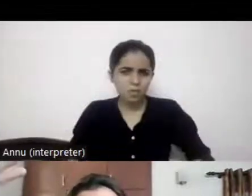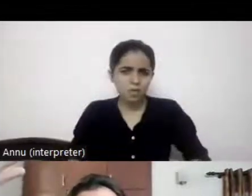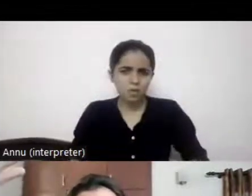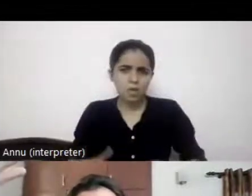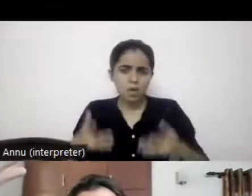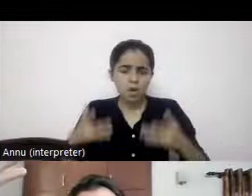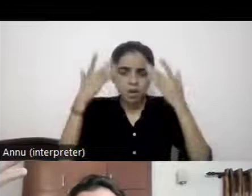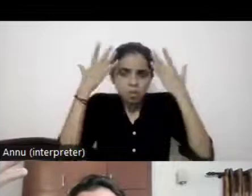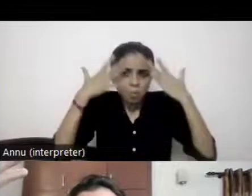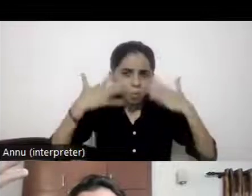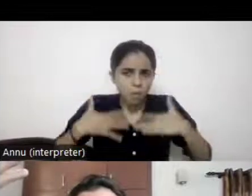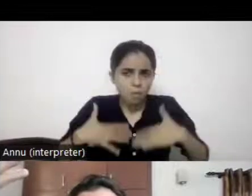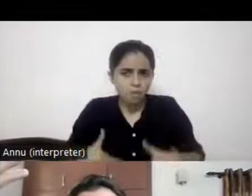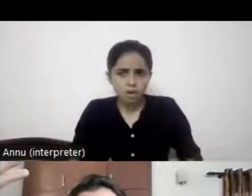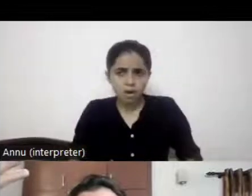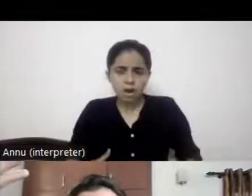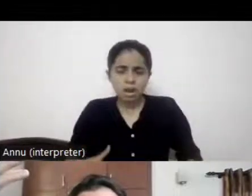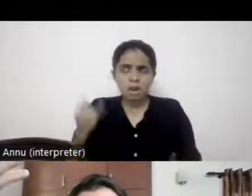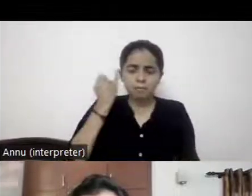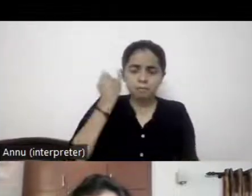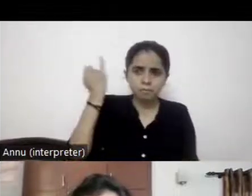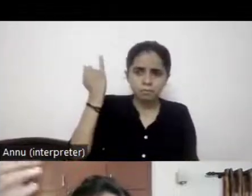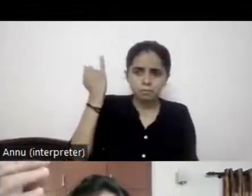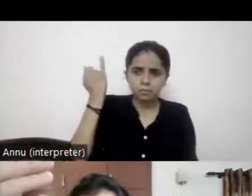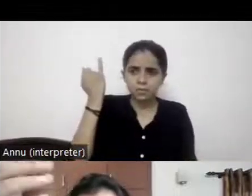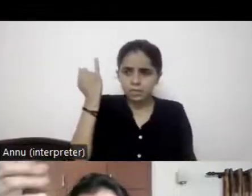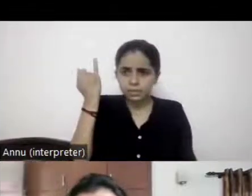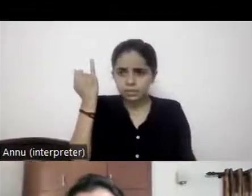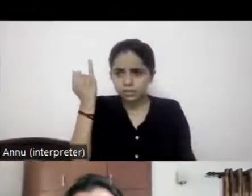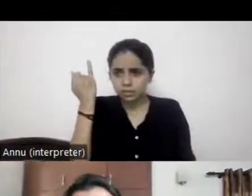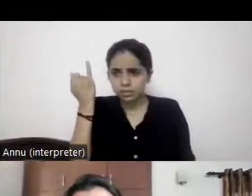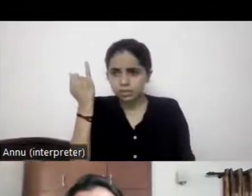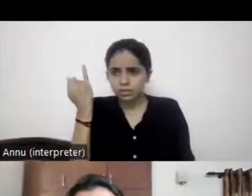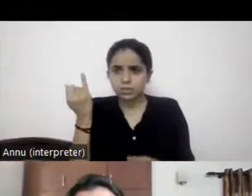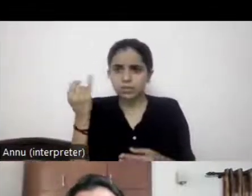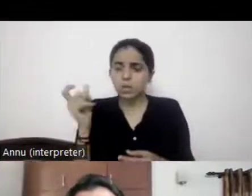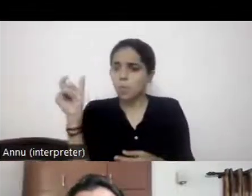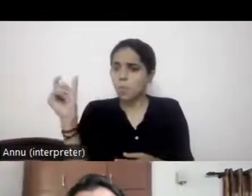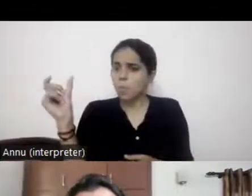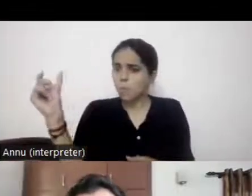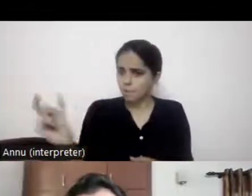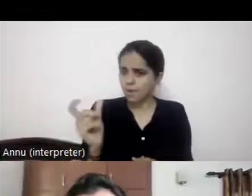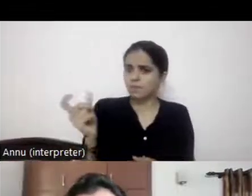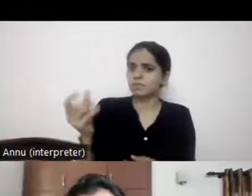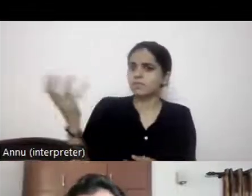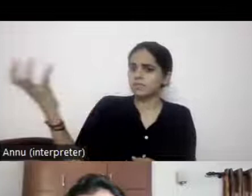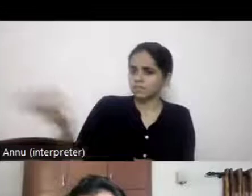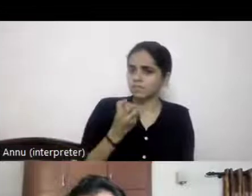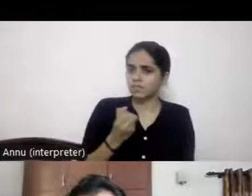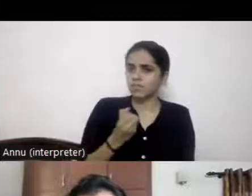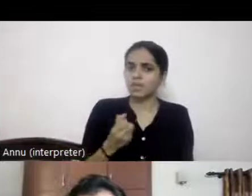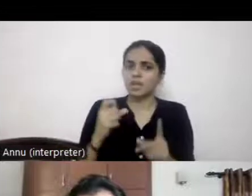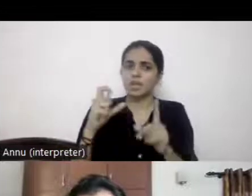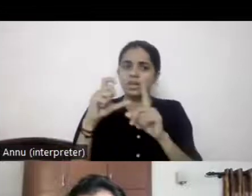body, and I have borrowed a term diaphanous